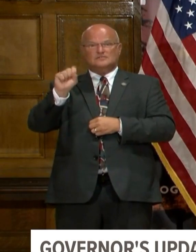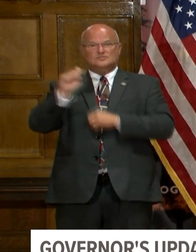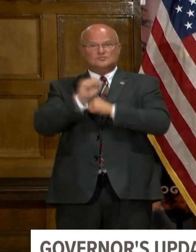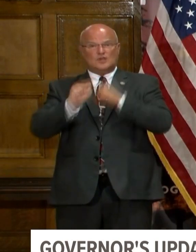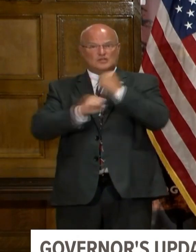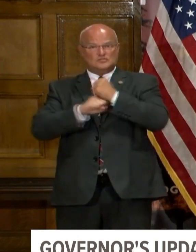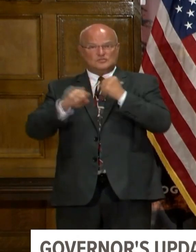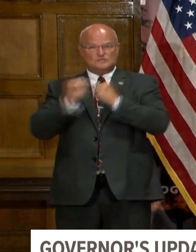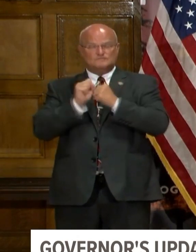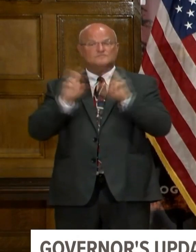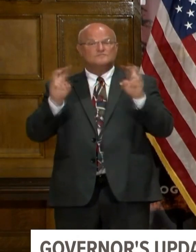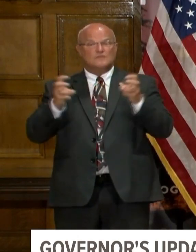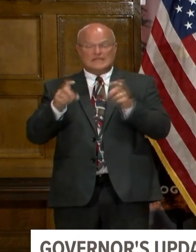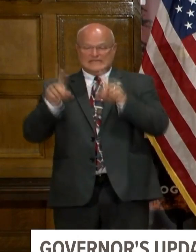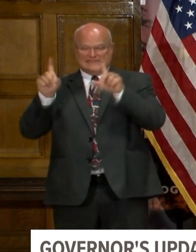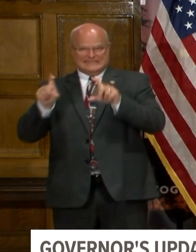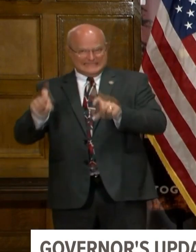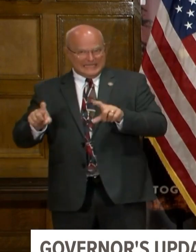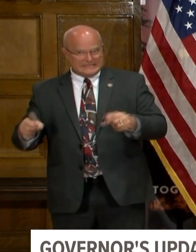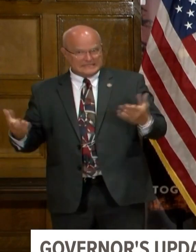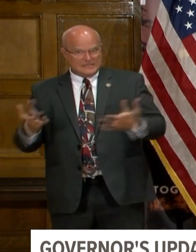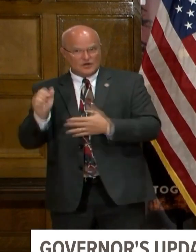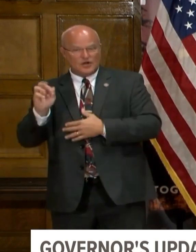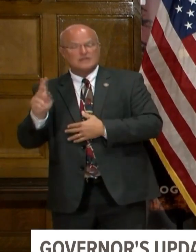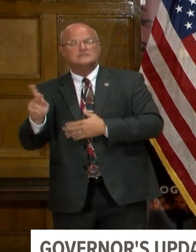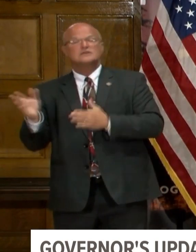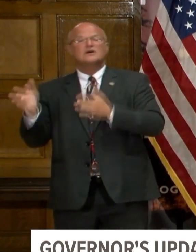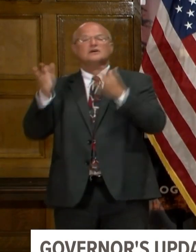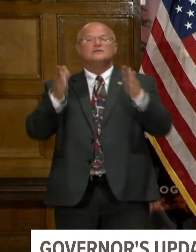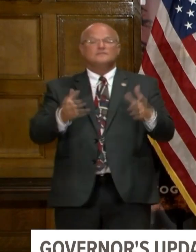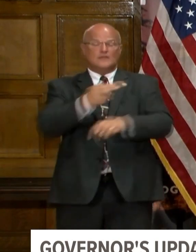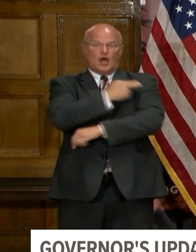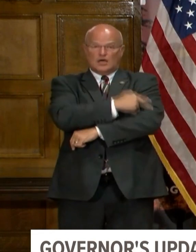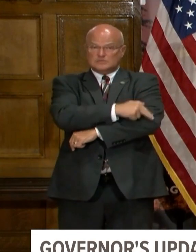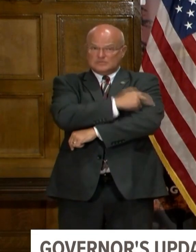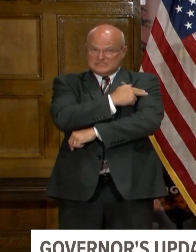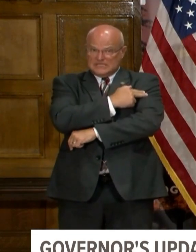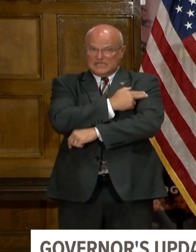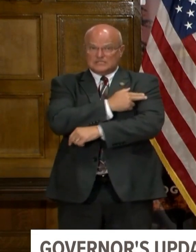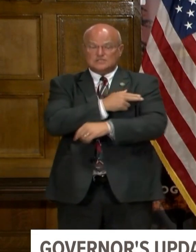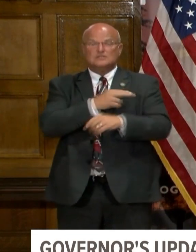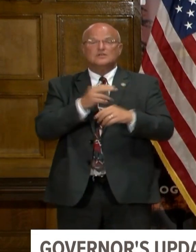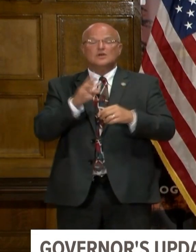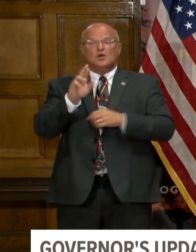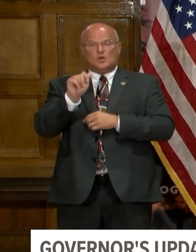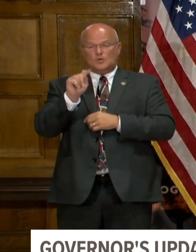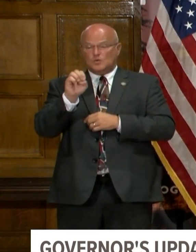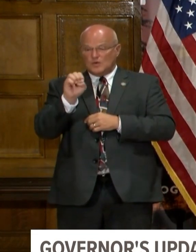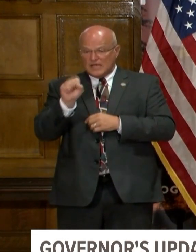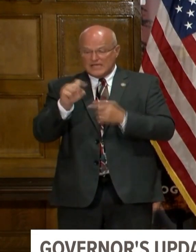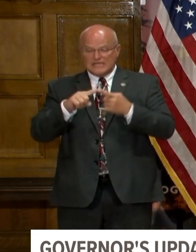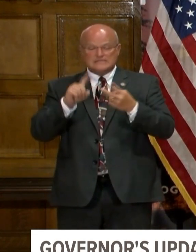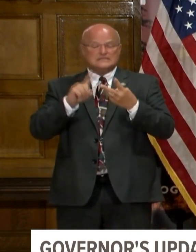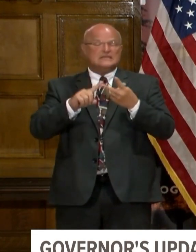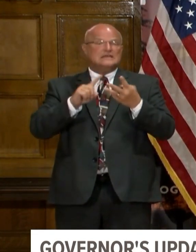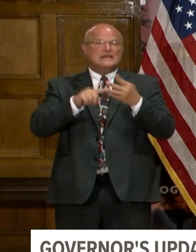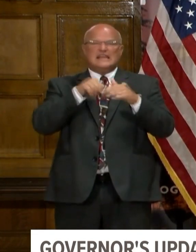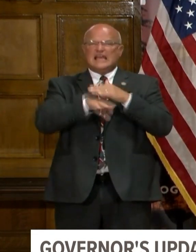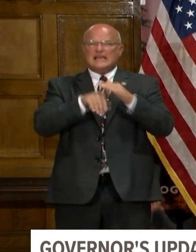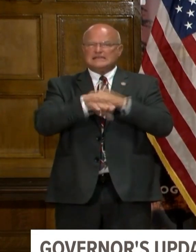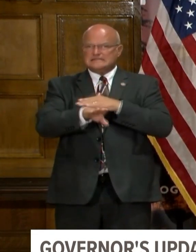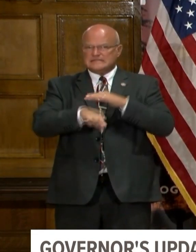is our testing capacity in Arkansas, the hospitalization rates, and our